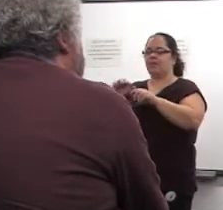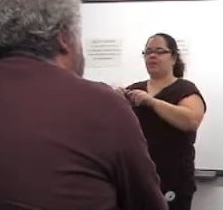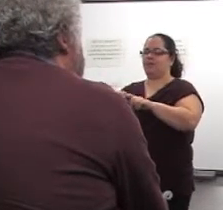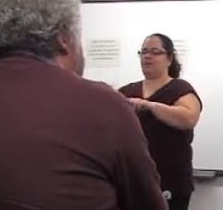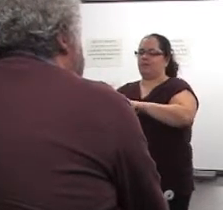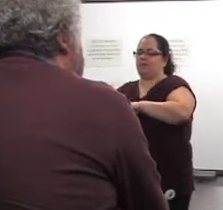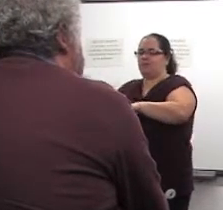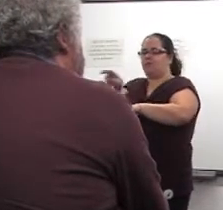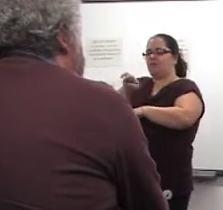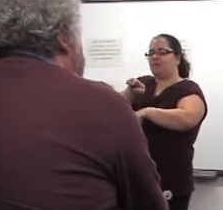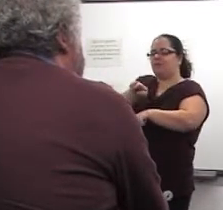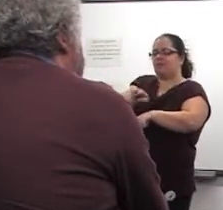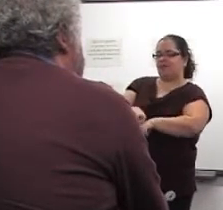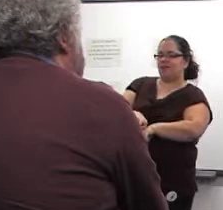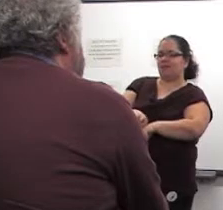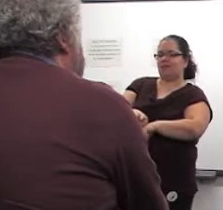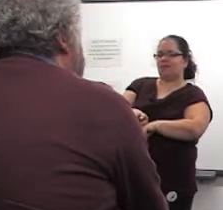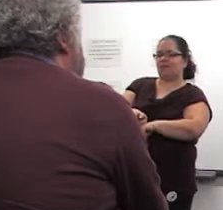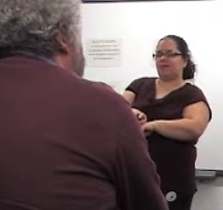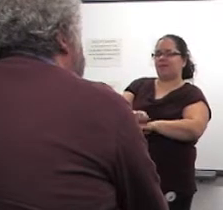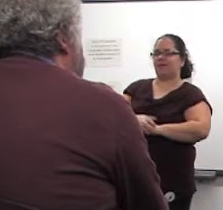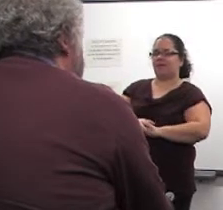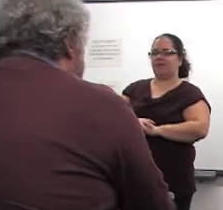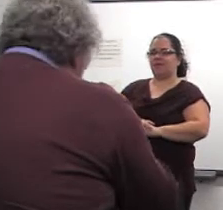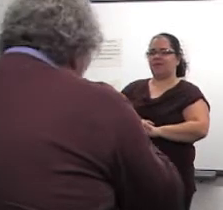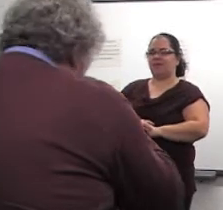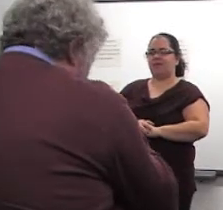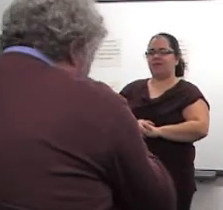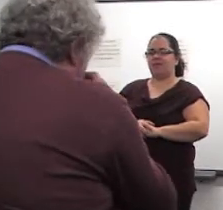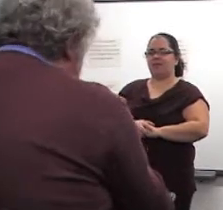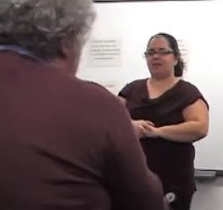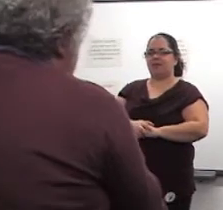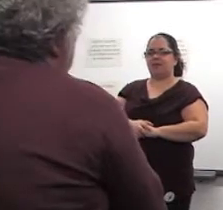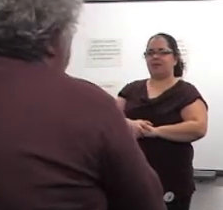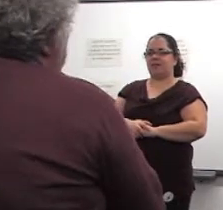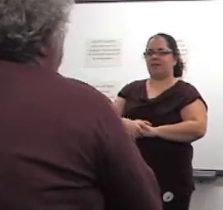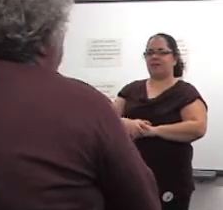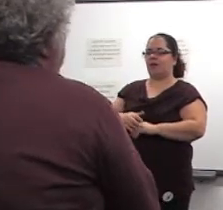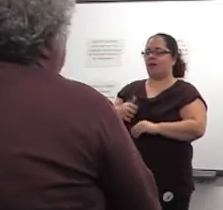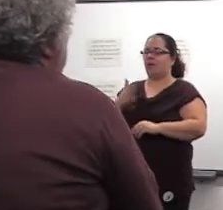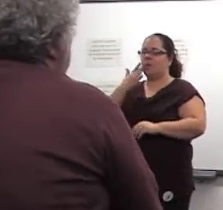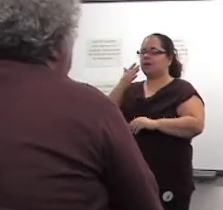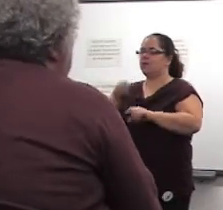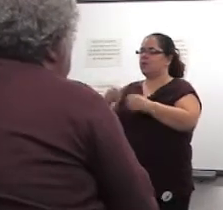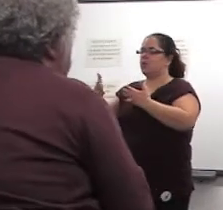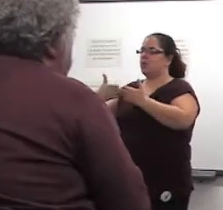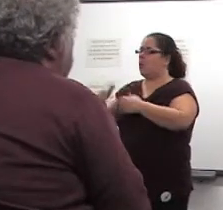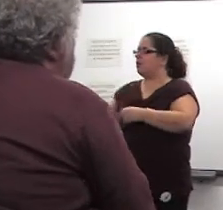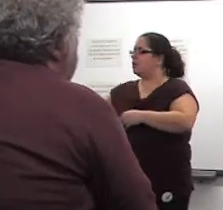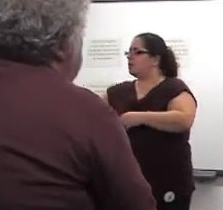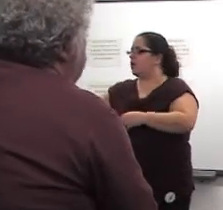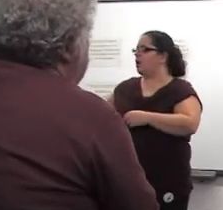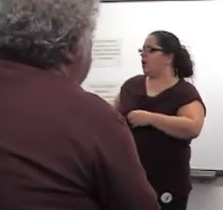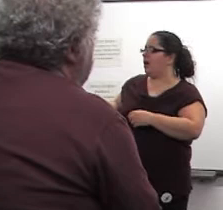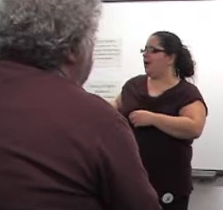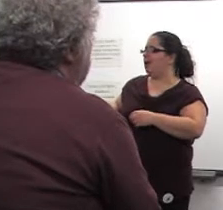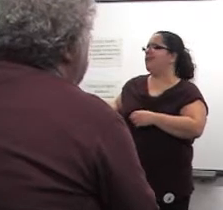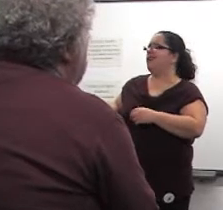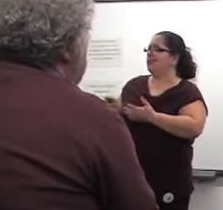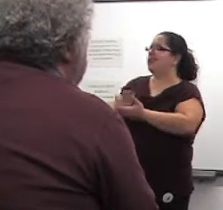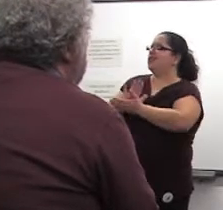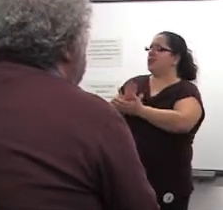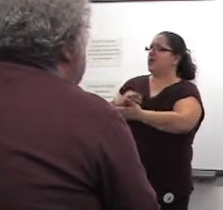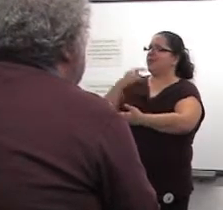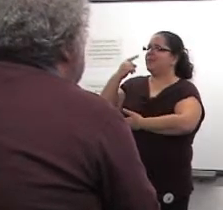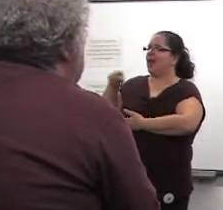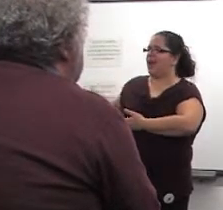sat. He even loved the deep-throated clunk of the door as it shut. He curved out of